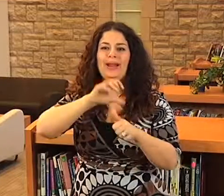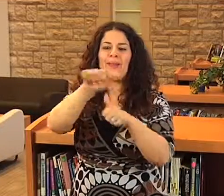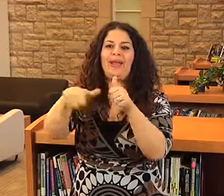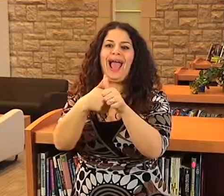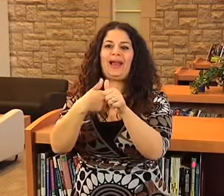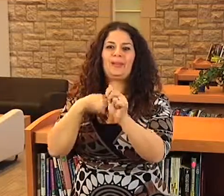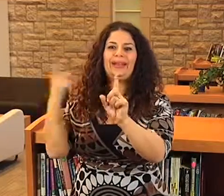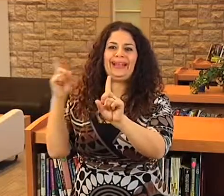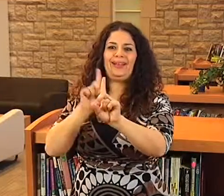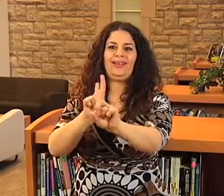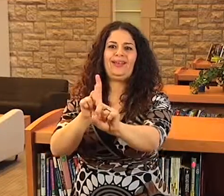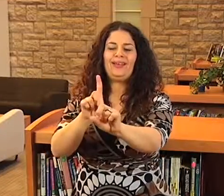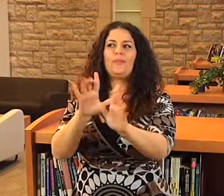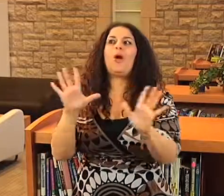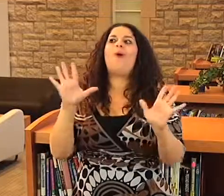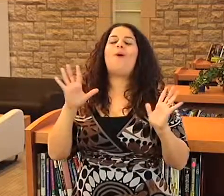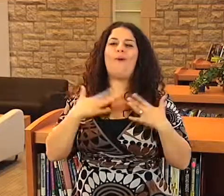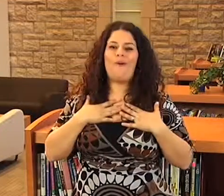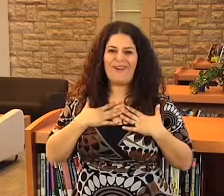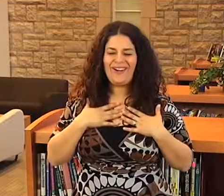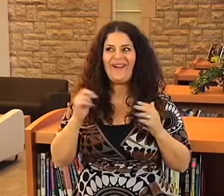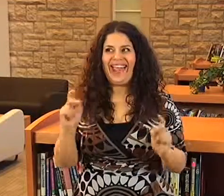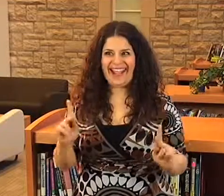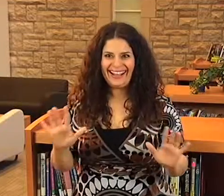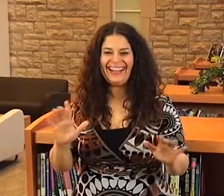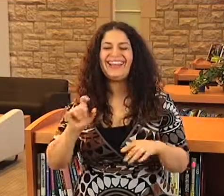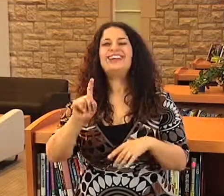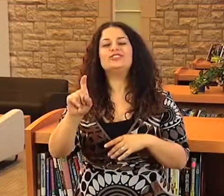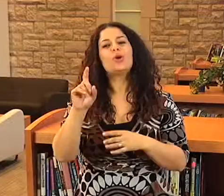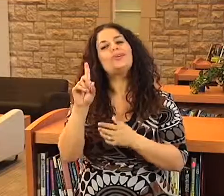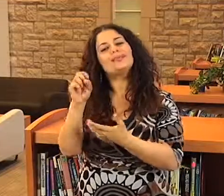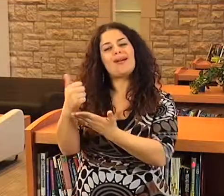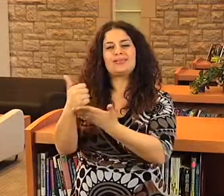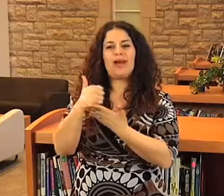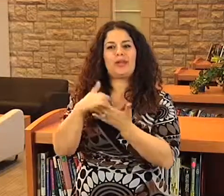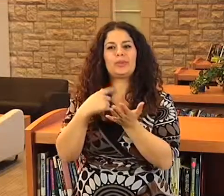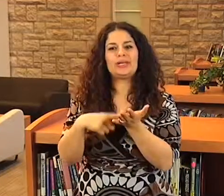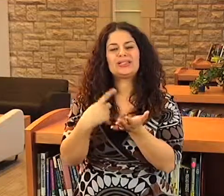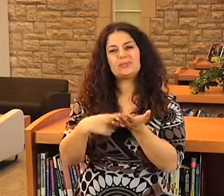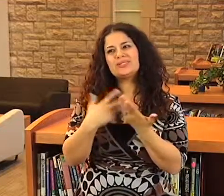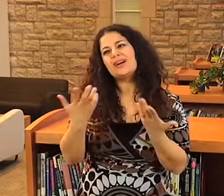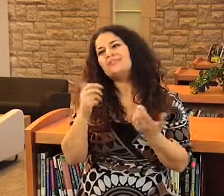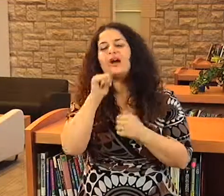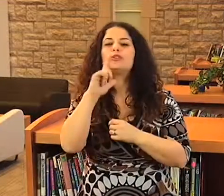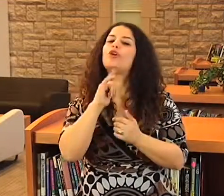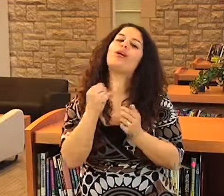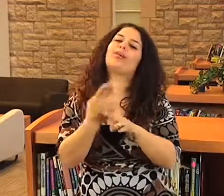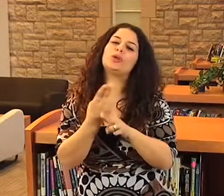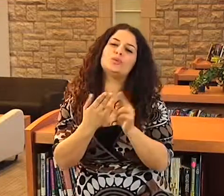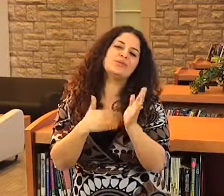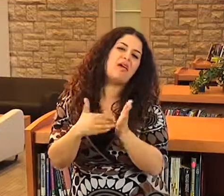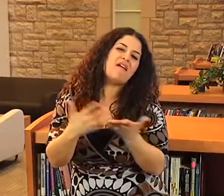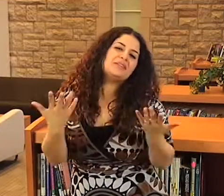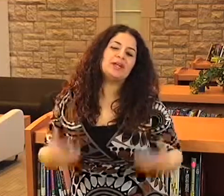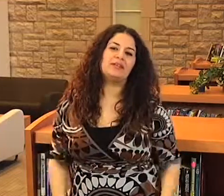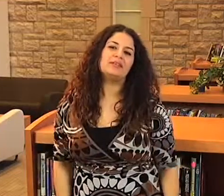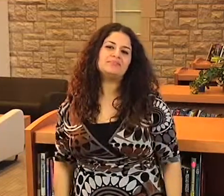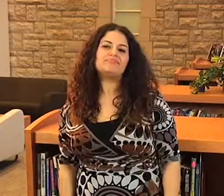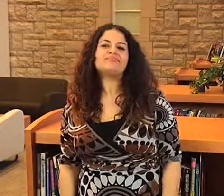a policewoman behind me walking, following me, and so that, that really helps me sometimes, but I really don't